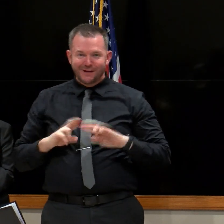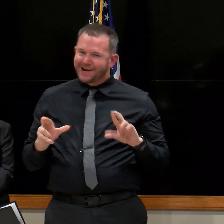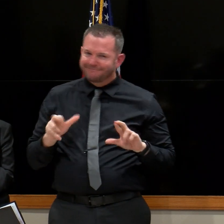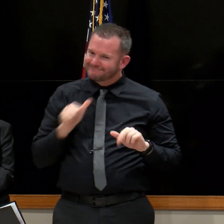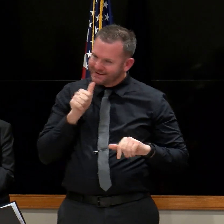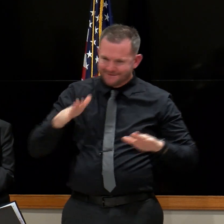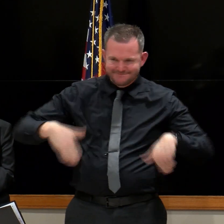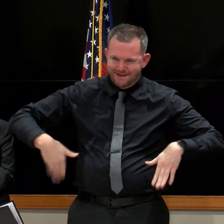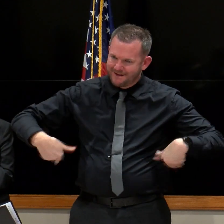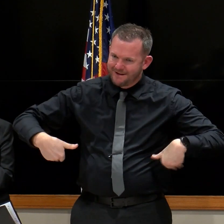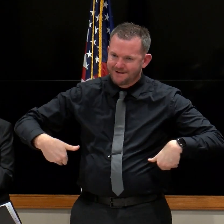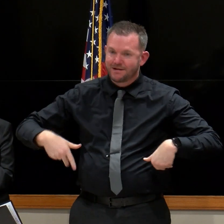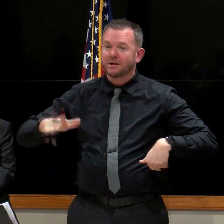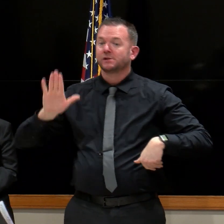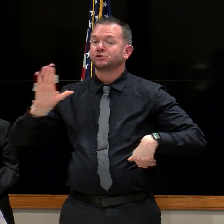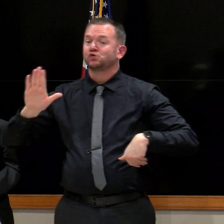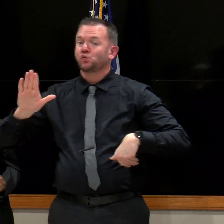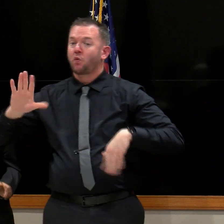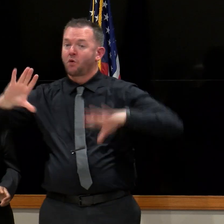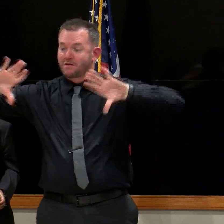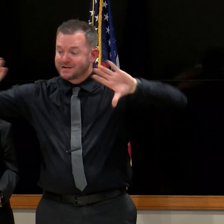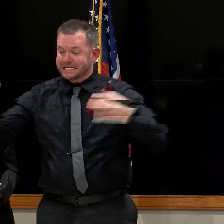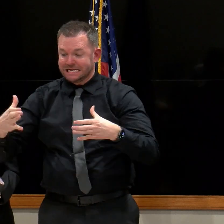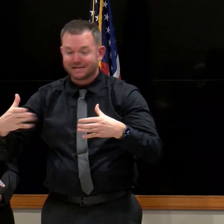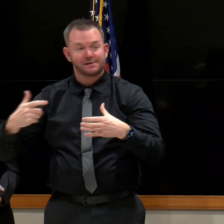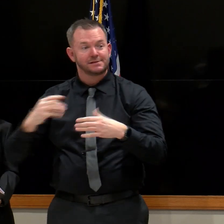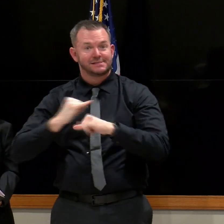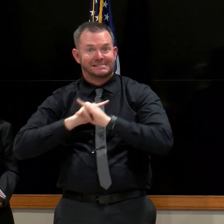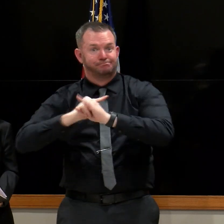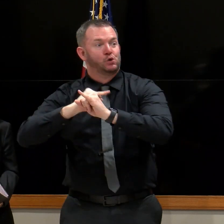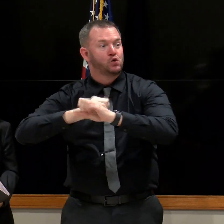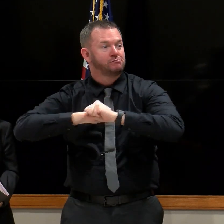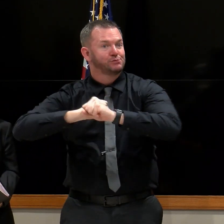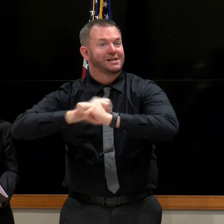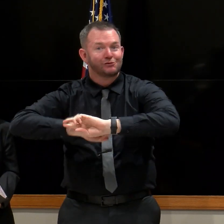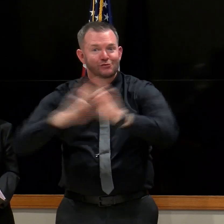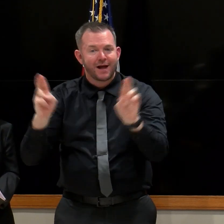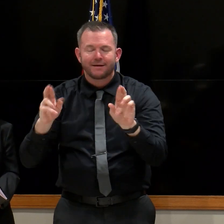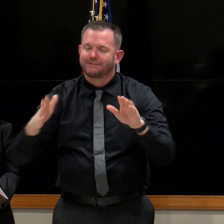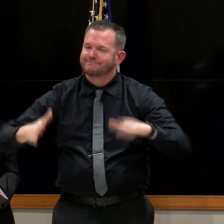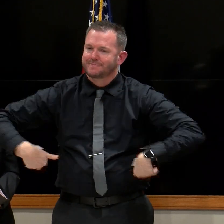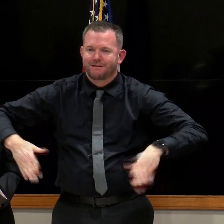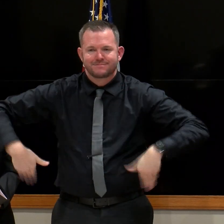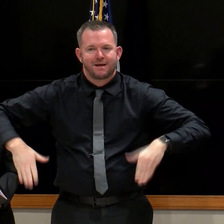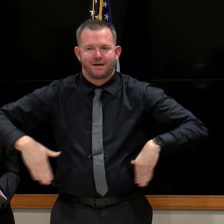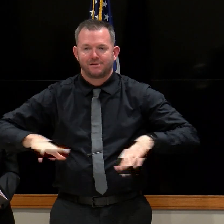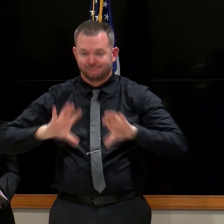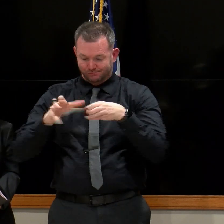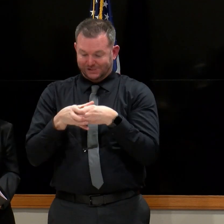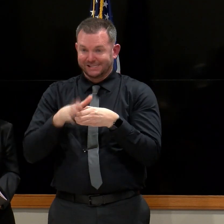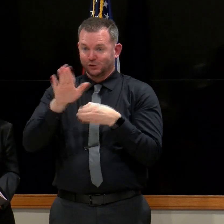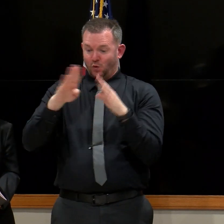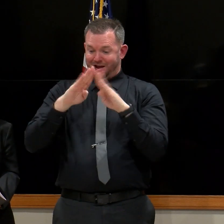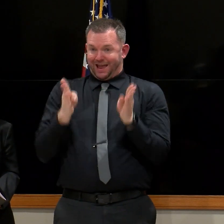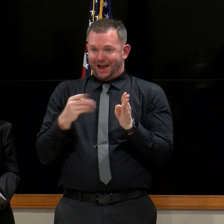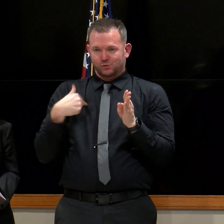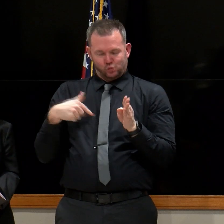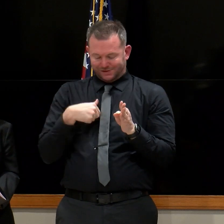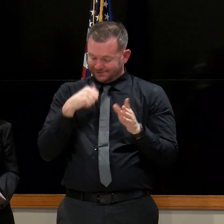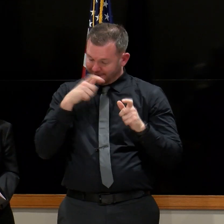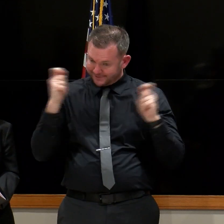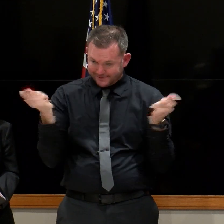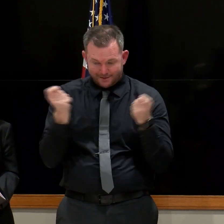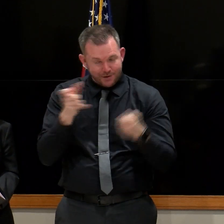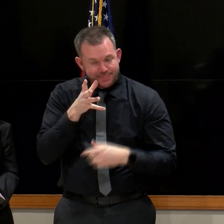recognize what we're asking for is a lot, but it's really important. So in my house, we will not be celebrating Thanksgiving other than over the phone and through